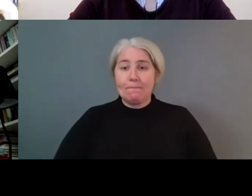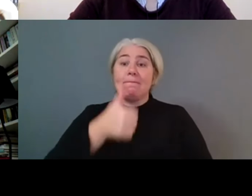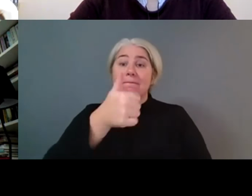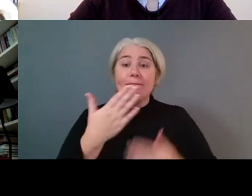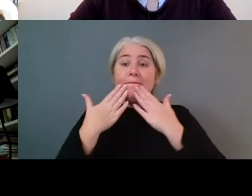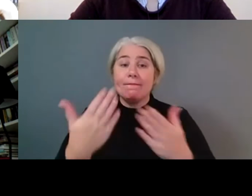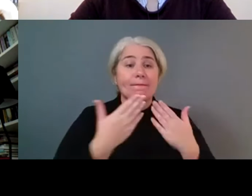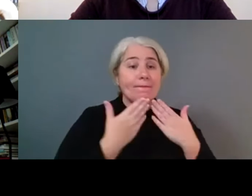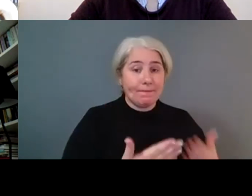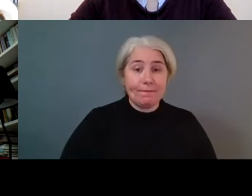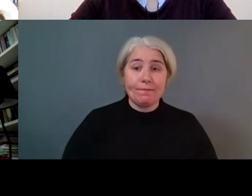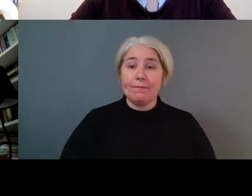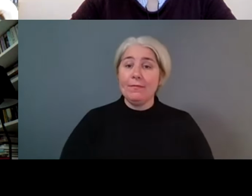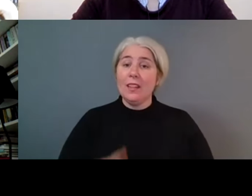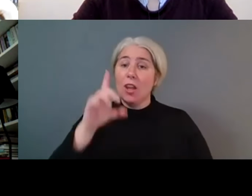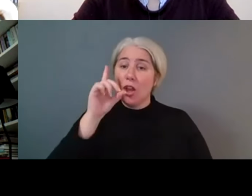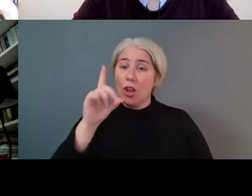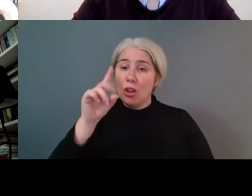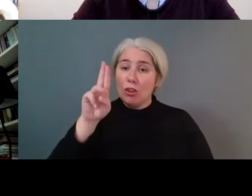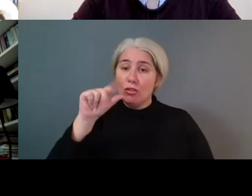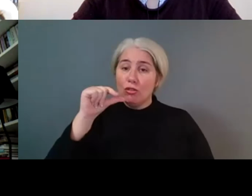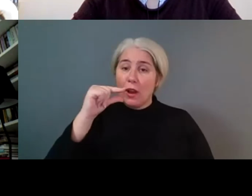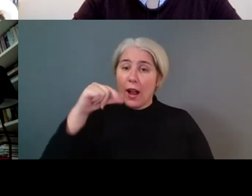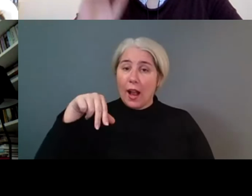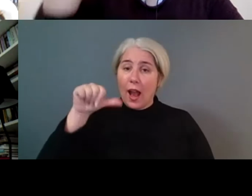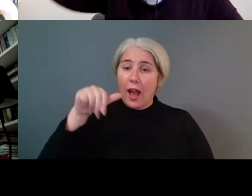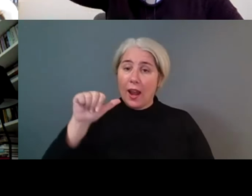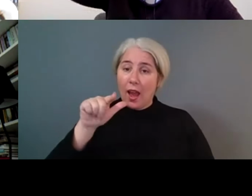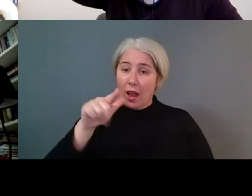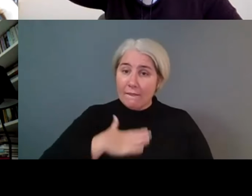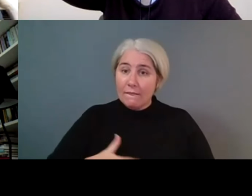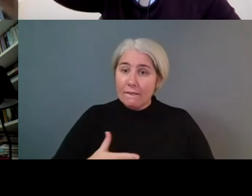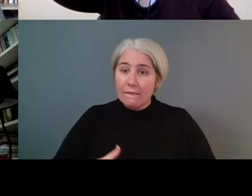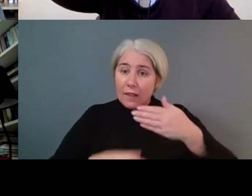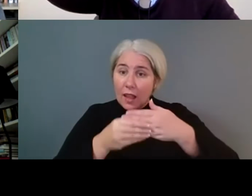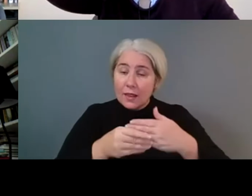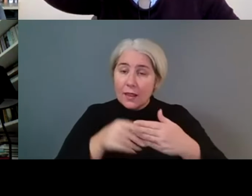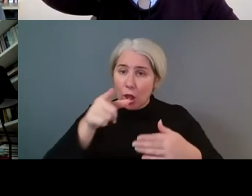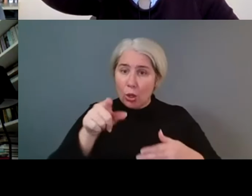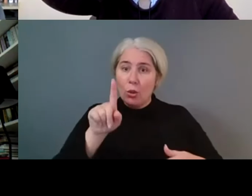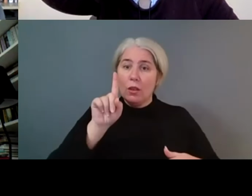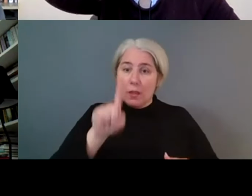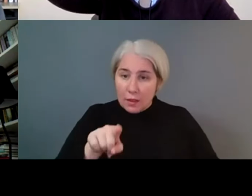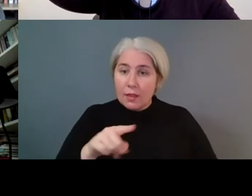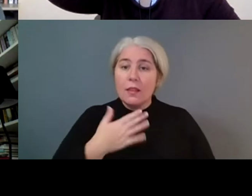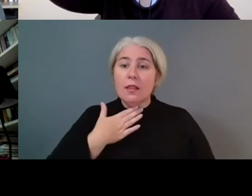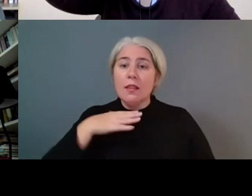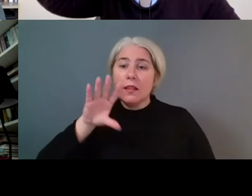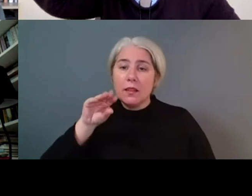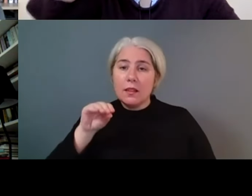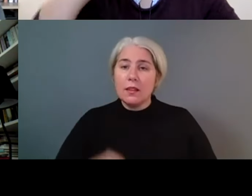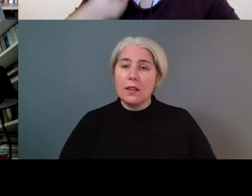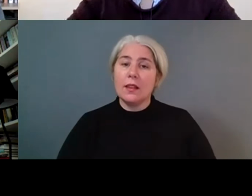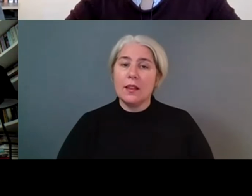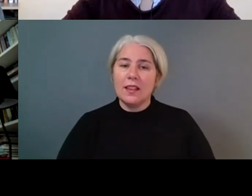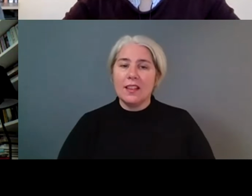Regina, do you want to add anything? I see you open your mic, turn on your mic. Okay. Yeah, Janos really covered, I